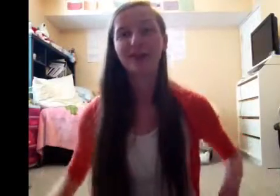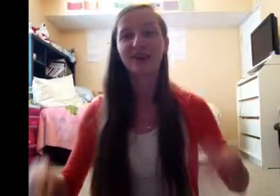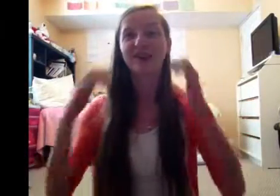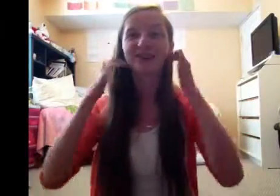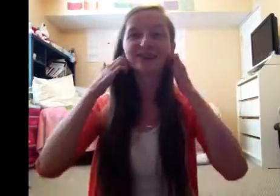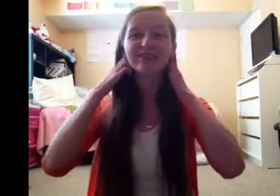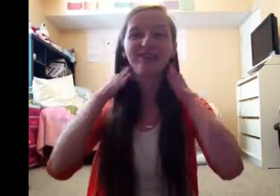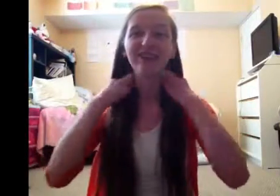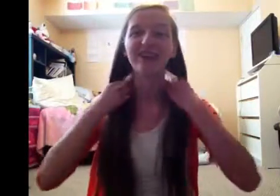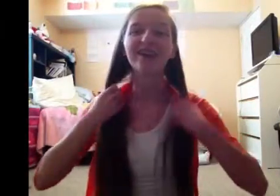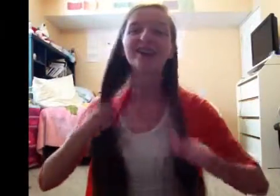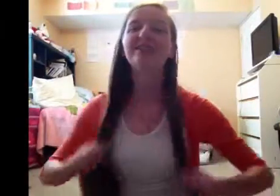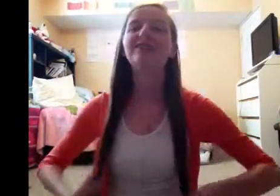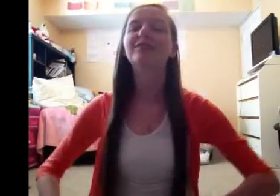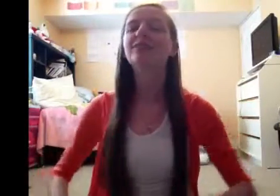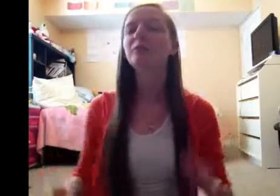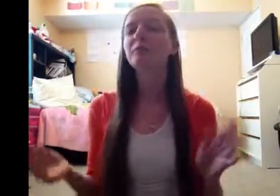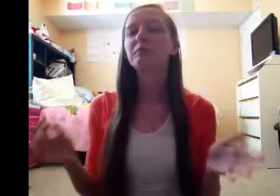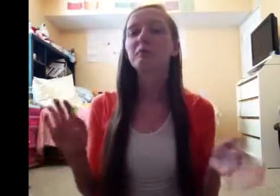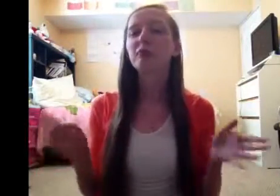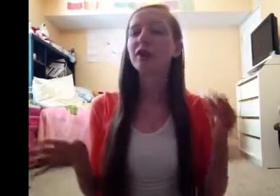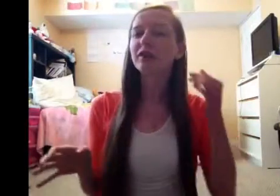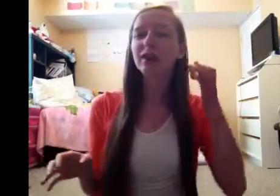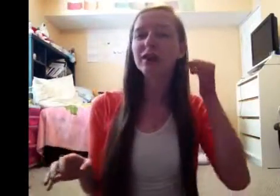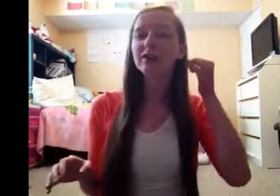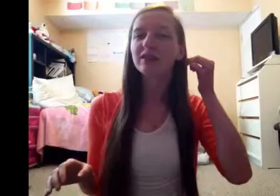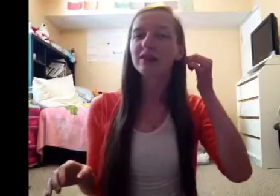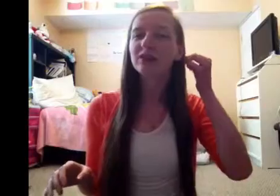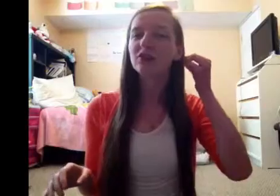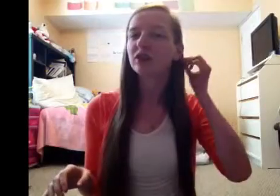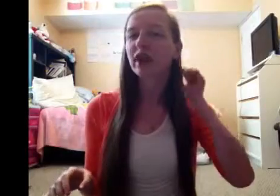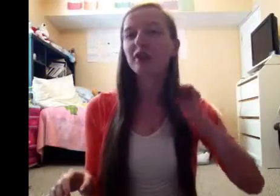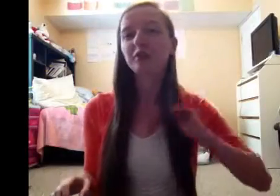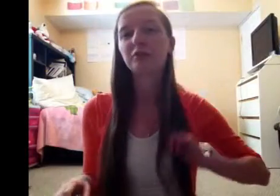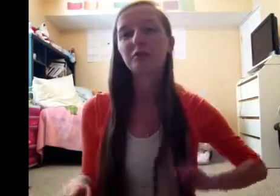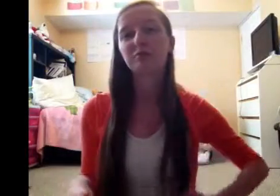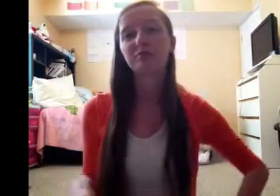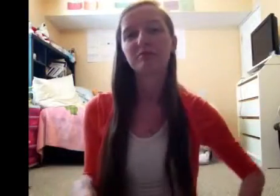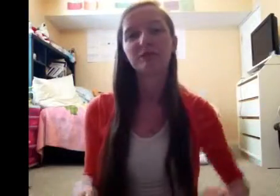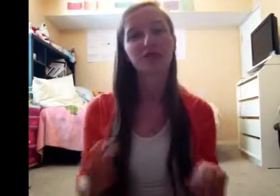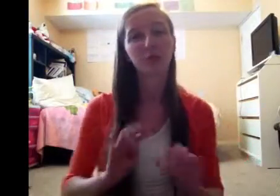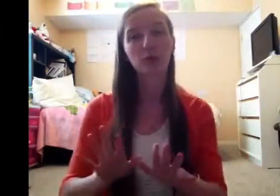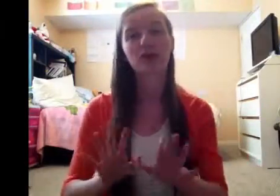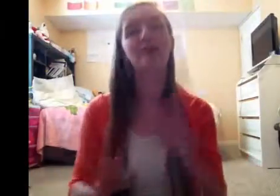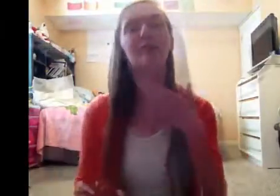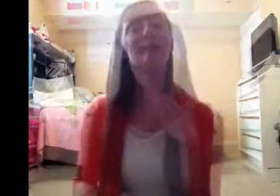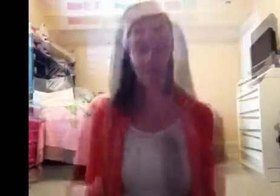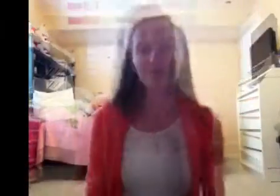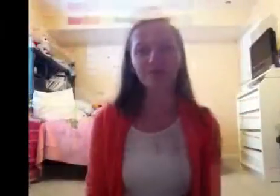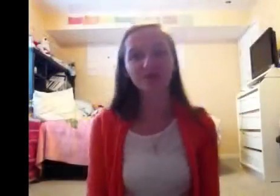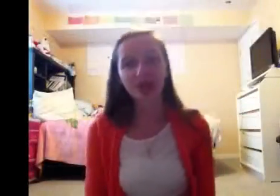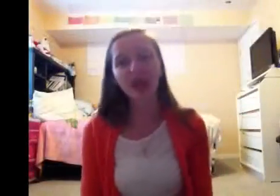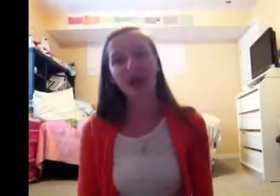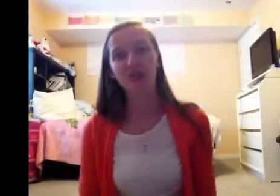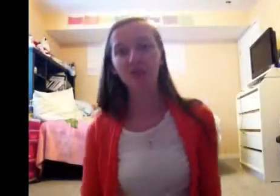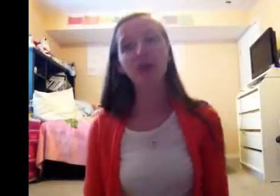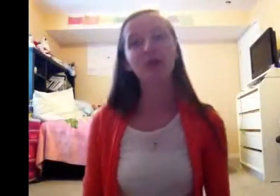So they're fairly easy. It's just kind of, except for 20s. We'll get into that. And the way you